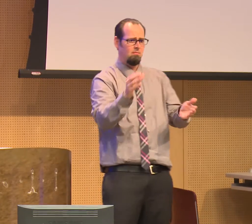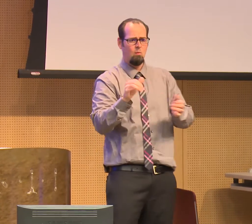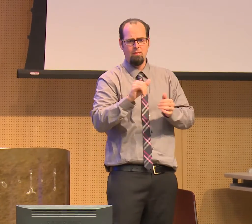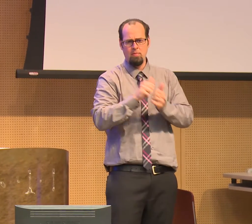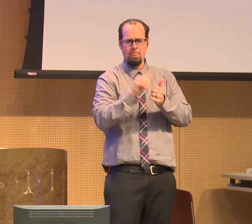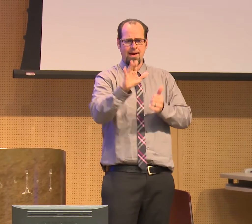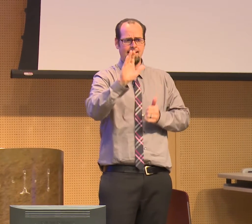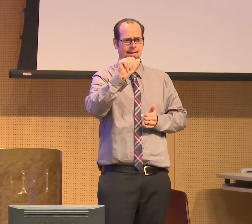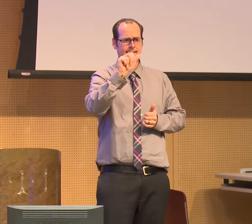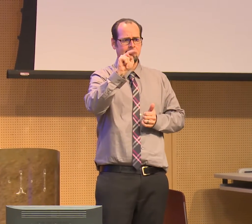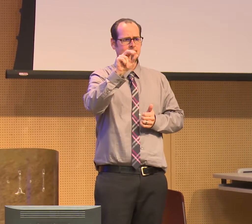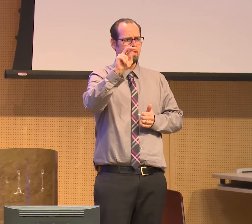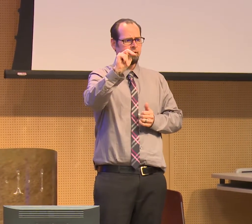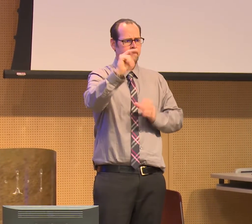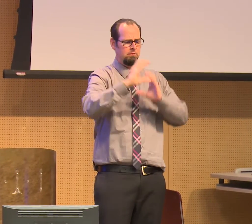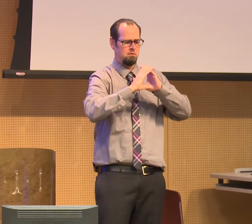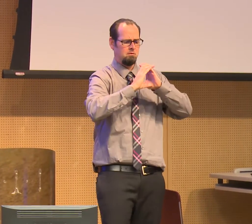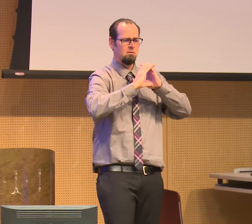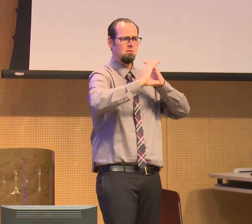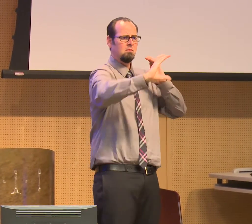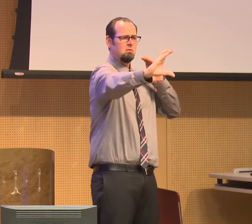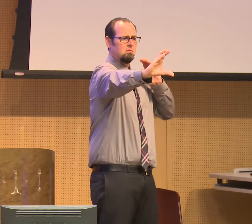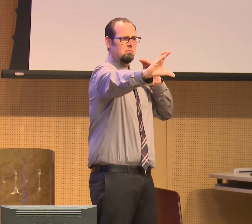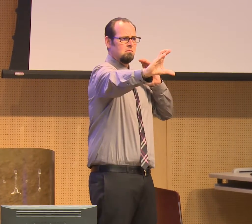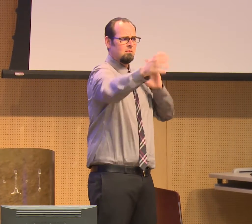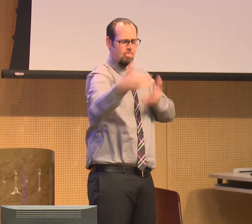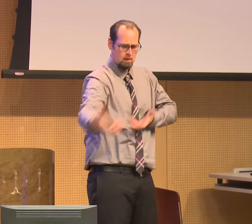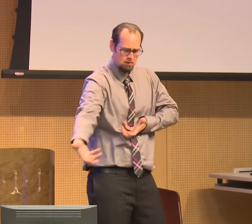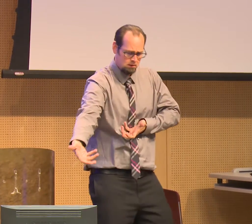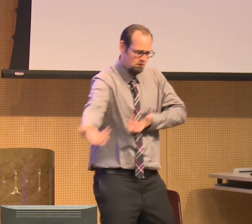street. The cannon was set